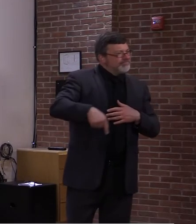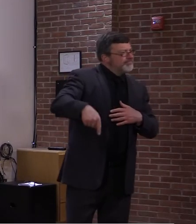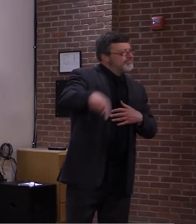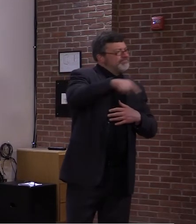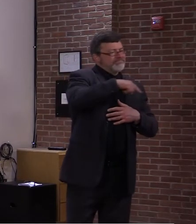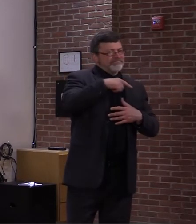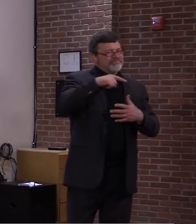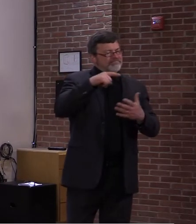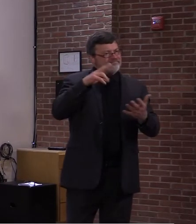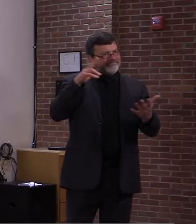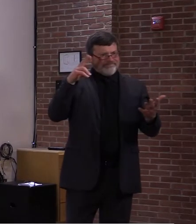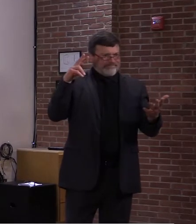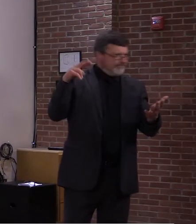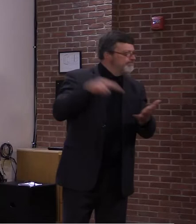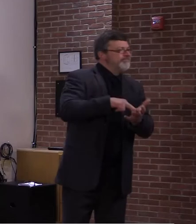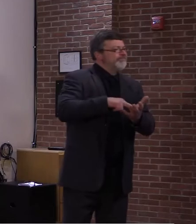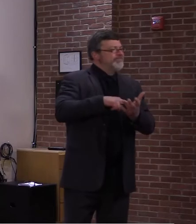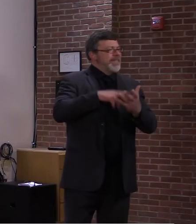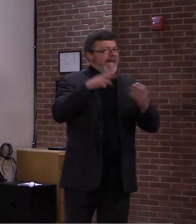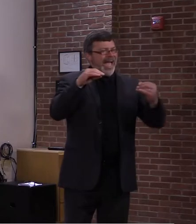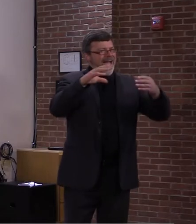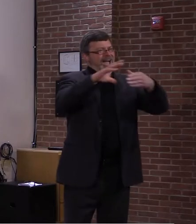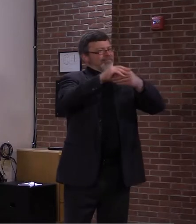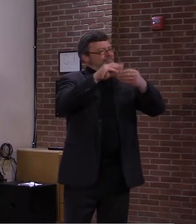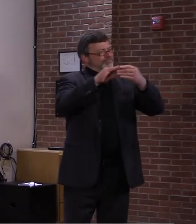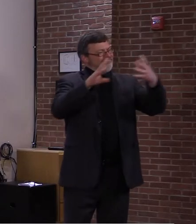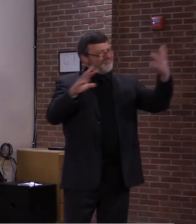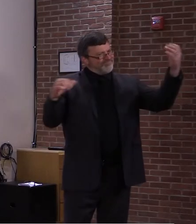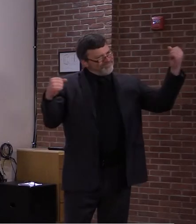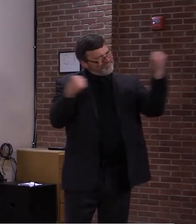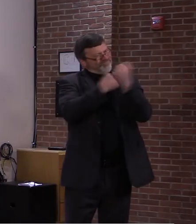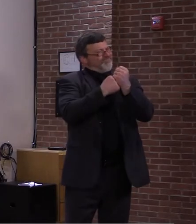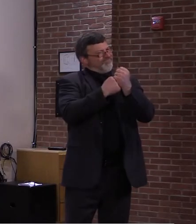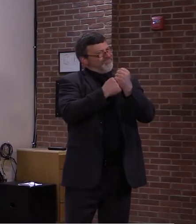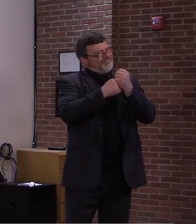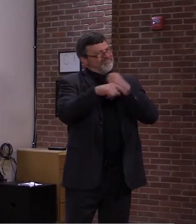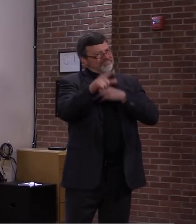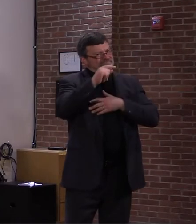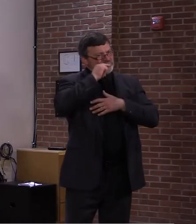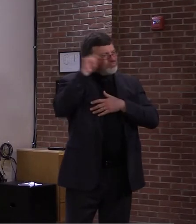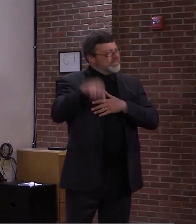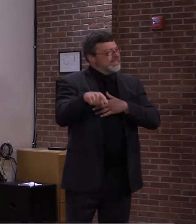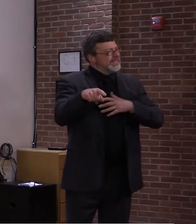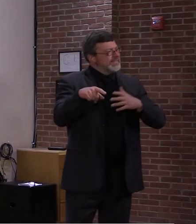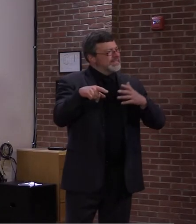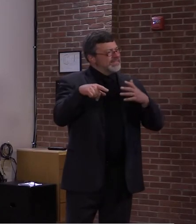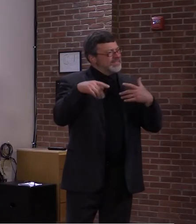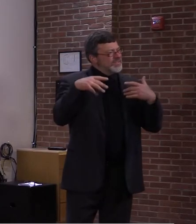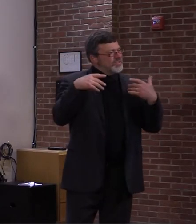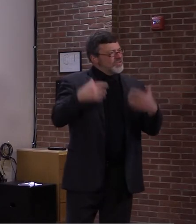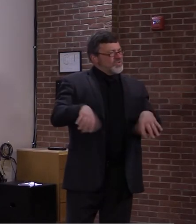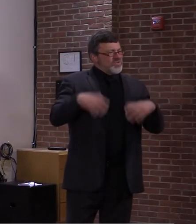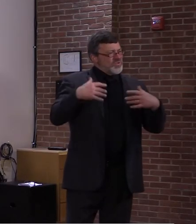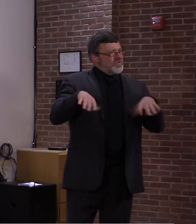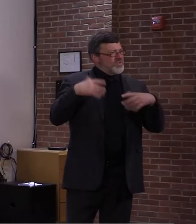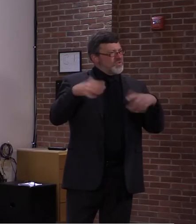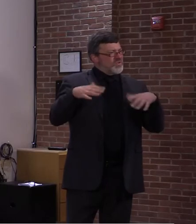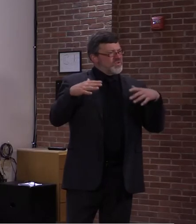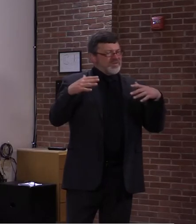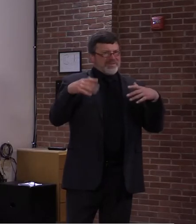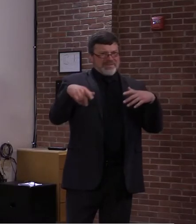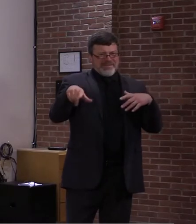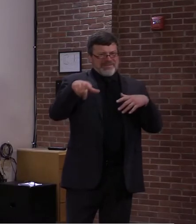we have the backs of Ukraine. For those who are in this battle that they didn't ask for,